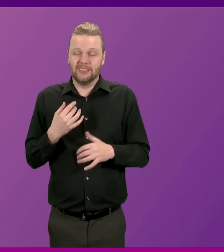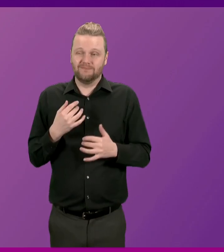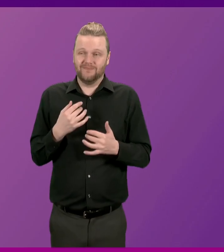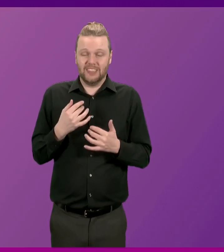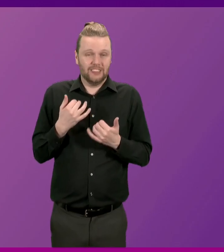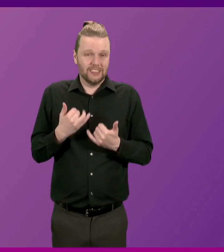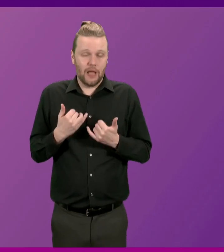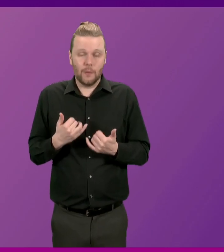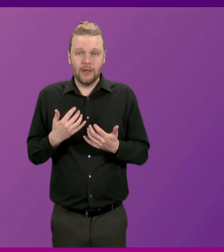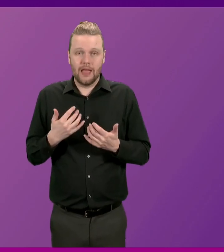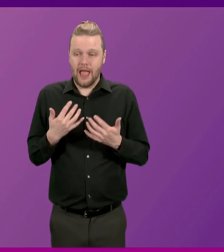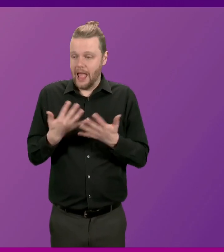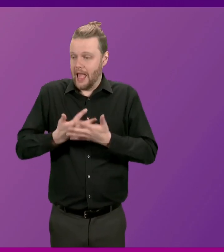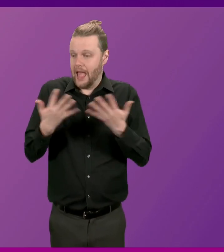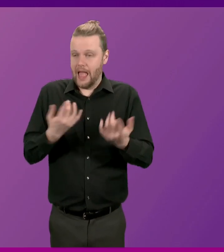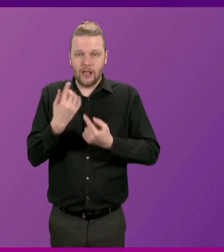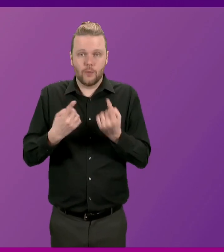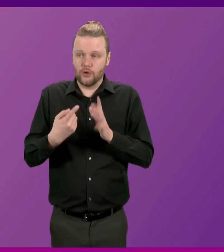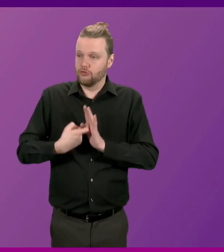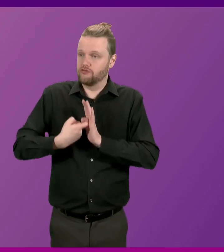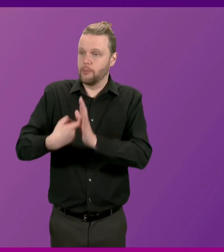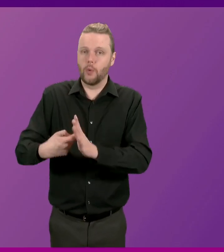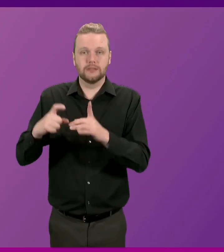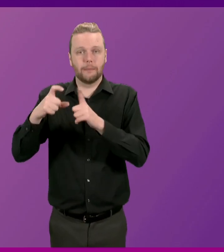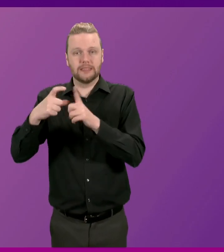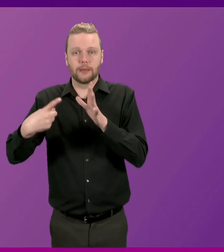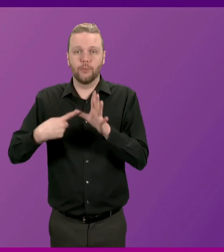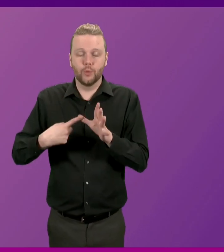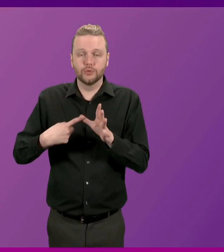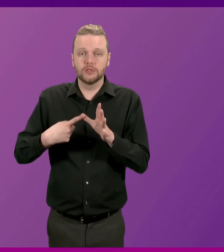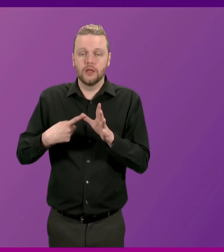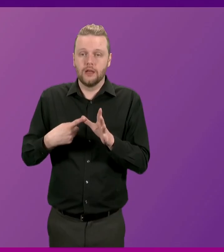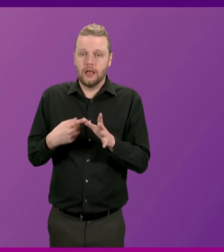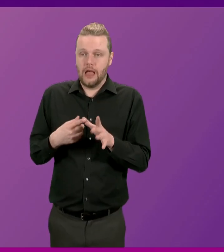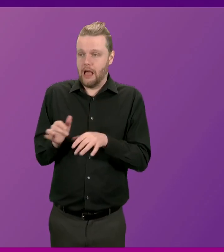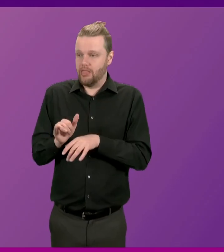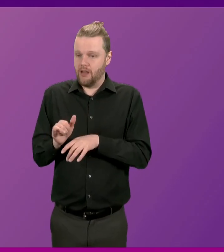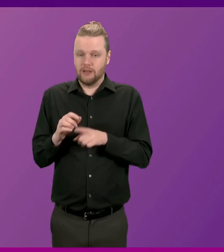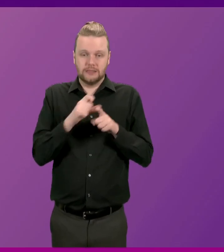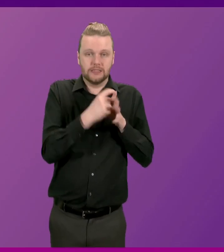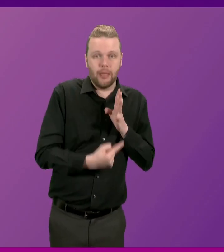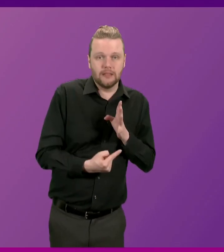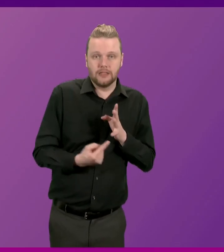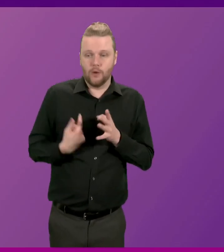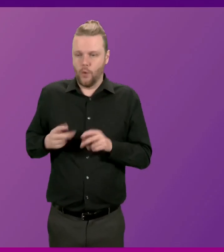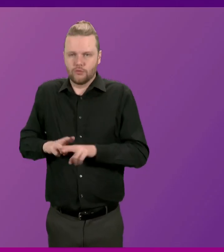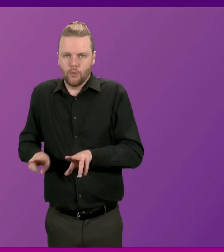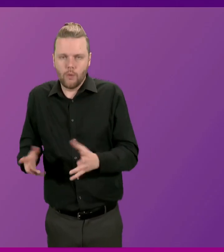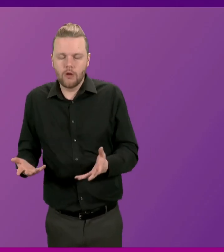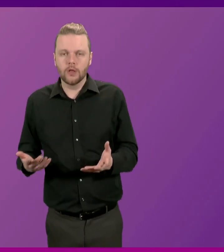basically, anybody reporting domestic abuse, whether you have a disability or not,